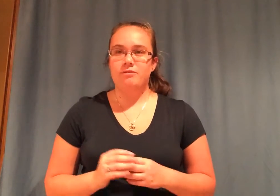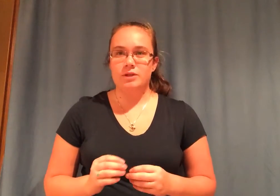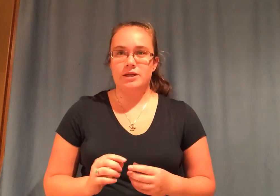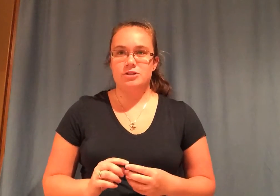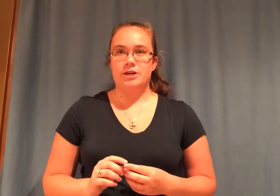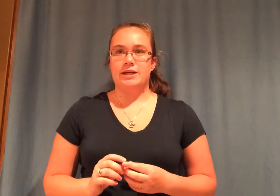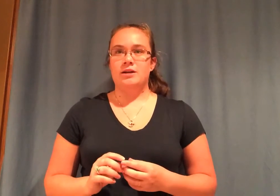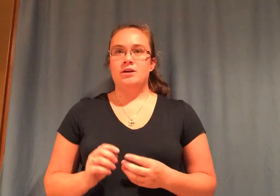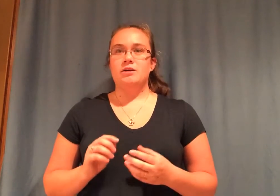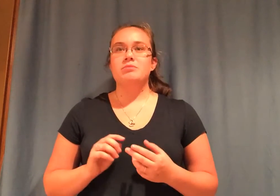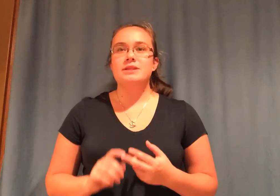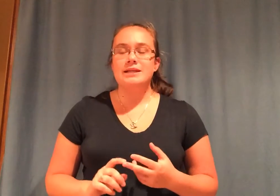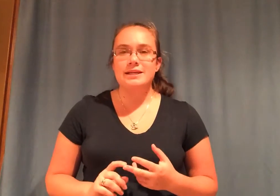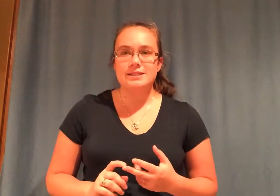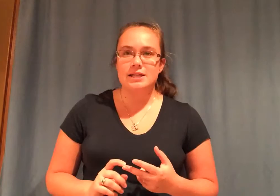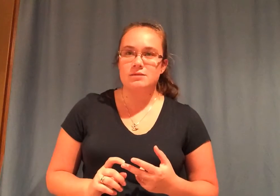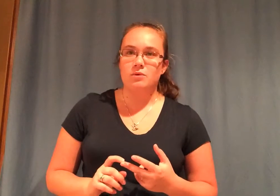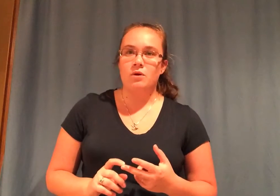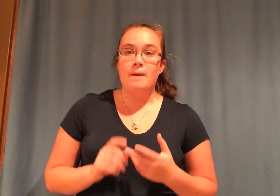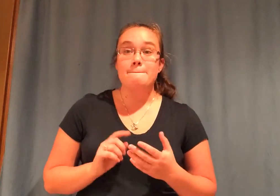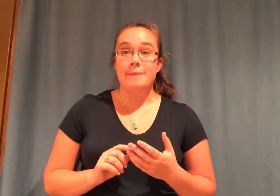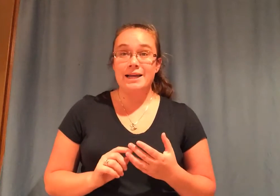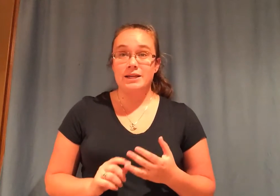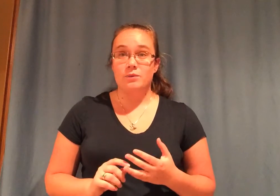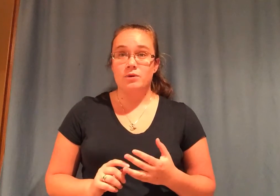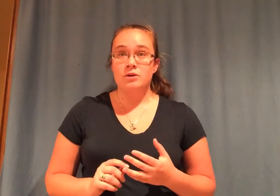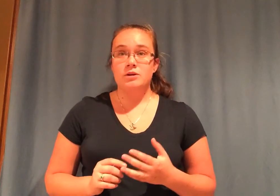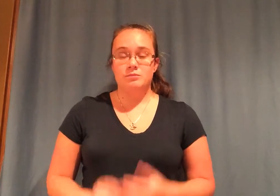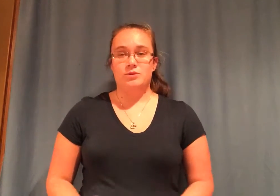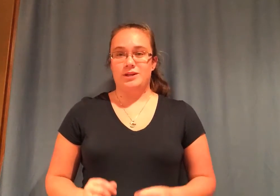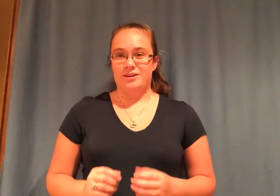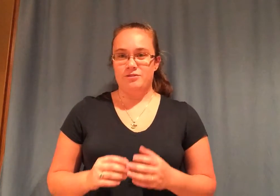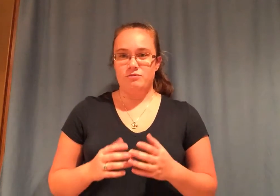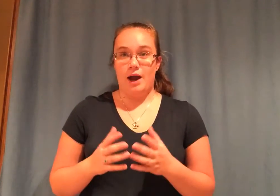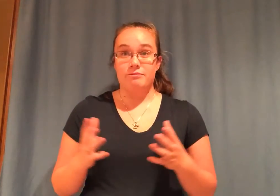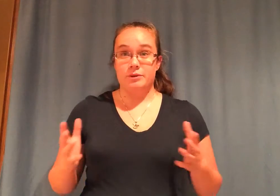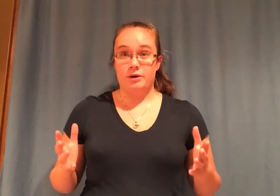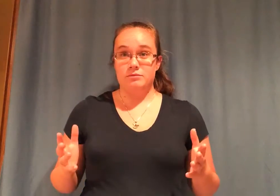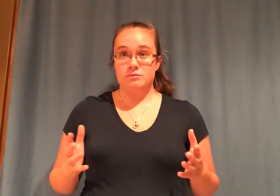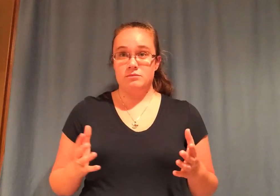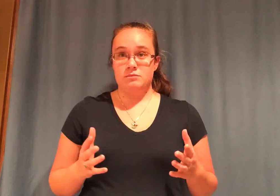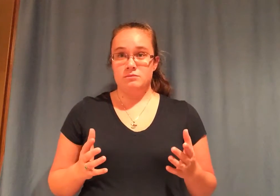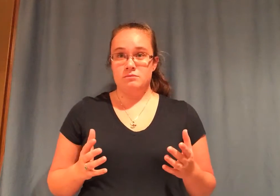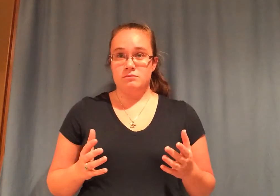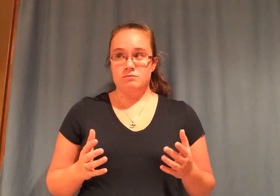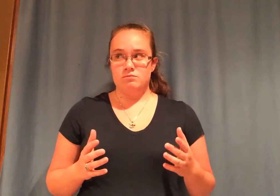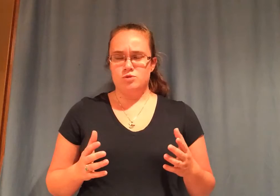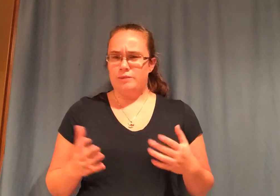fully integrated, completely accessible, bilingual community for everyone. Do I mean